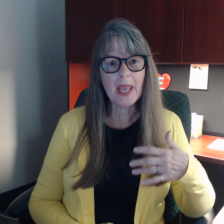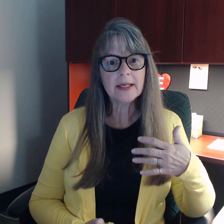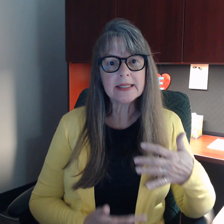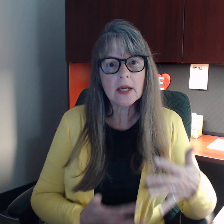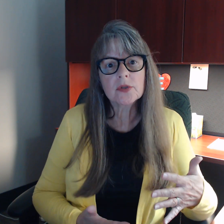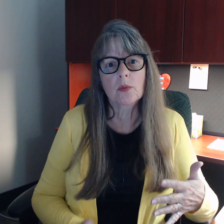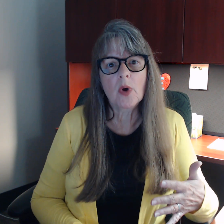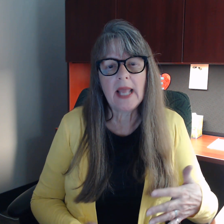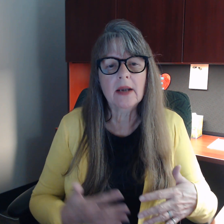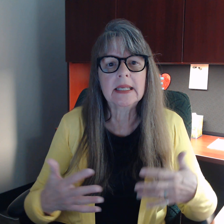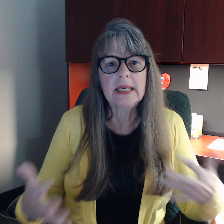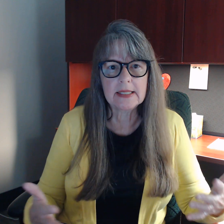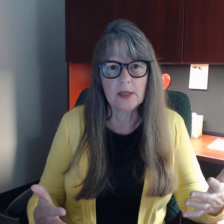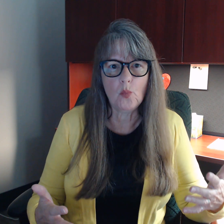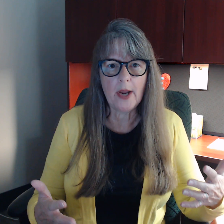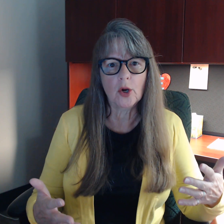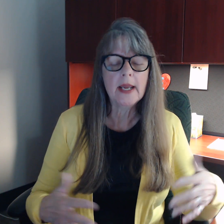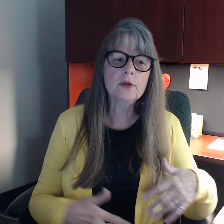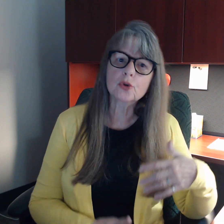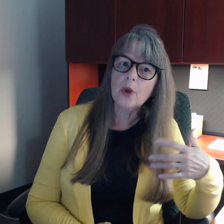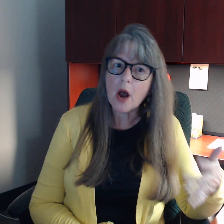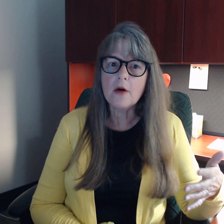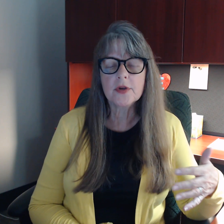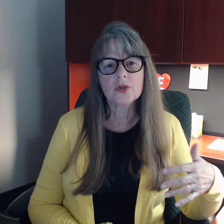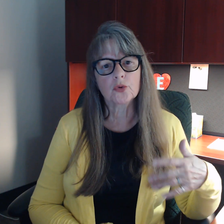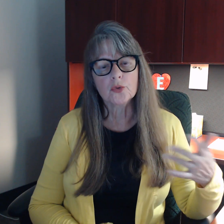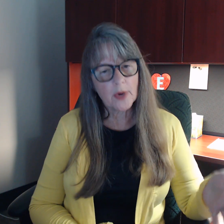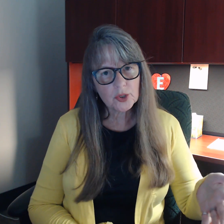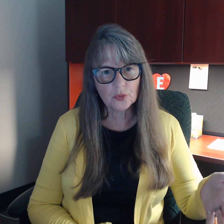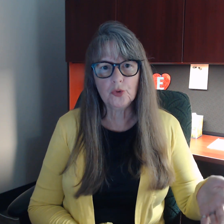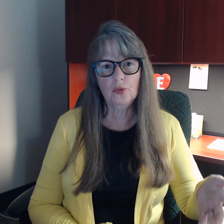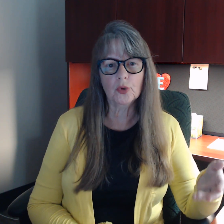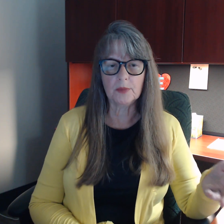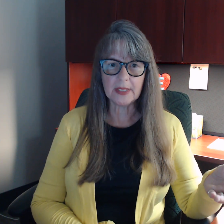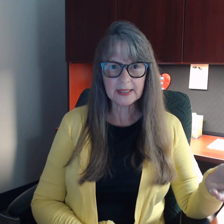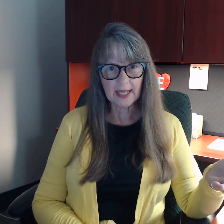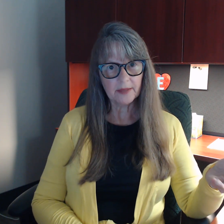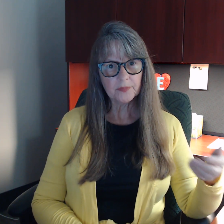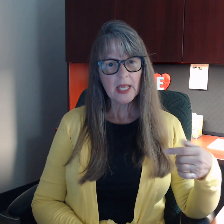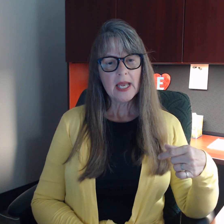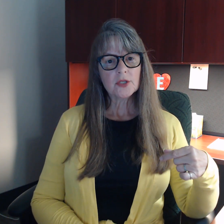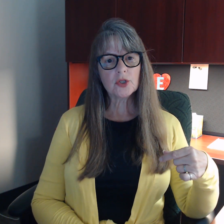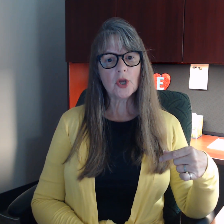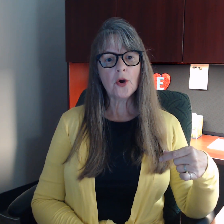to tell someone how to get somewhere, either to an office or to the restroom or something like that.